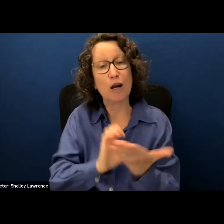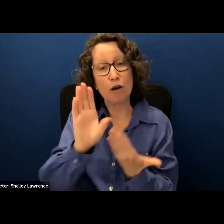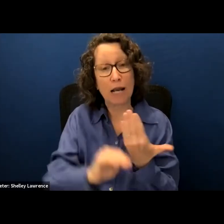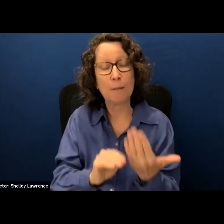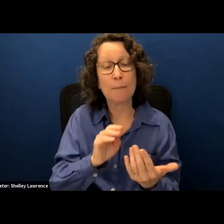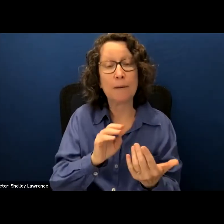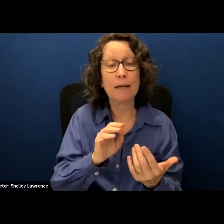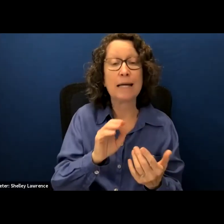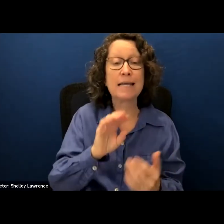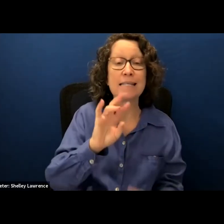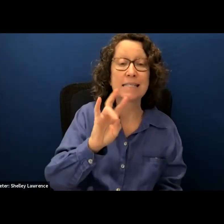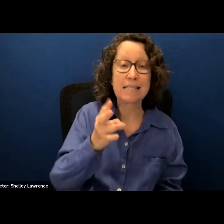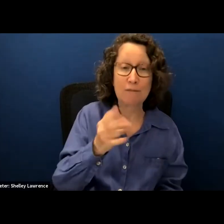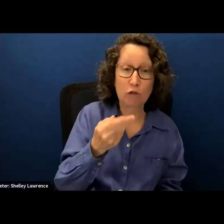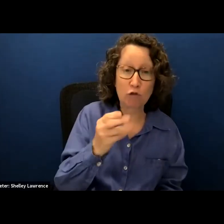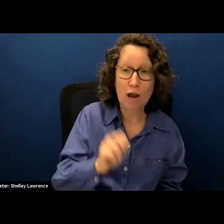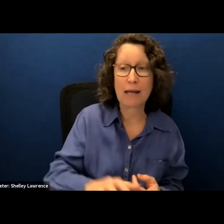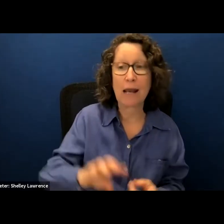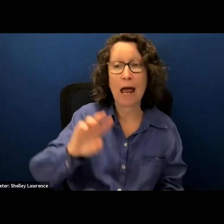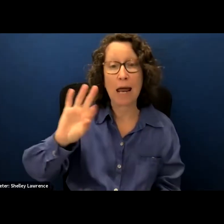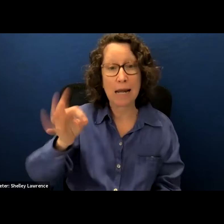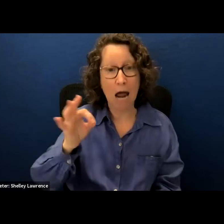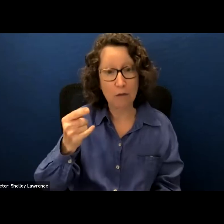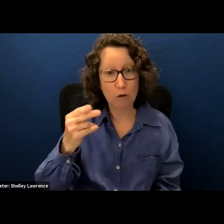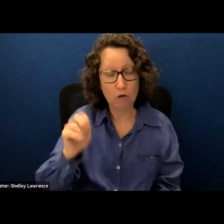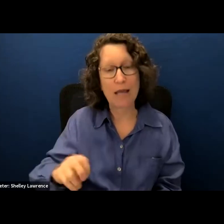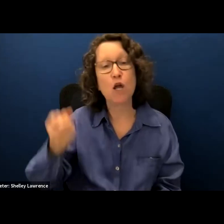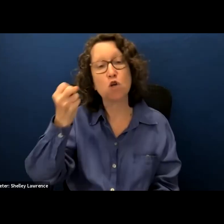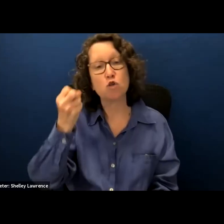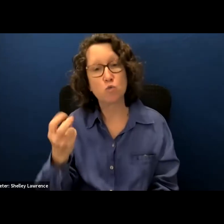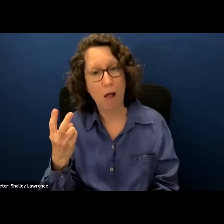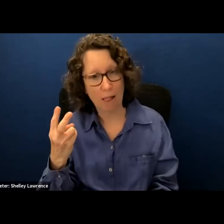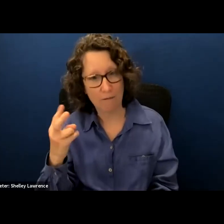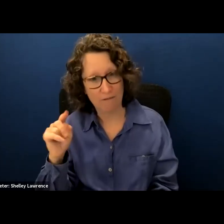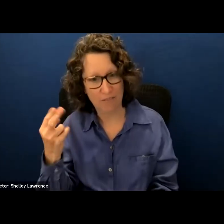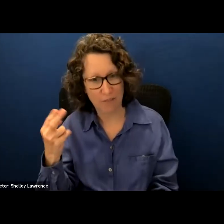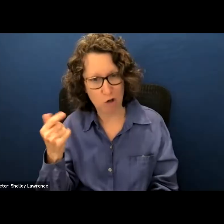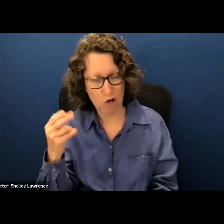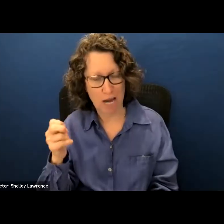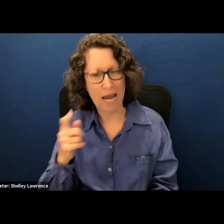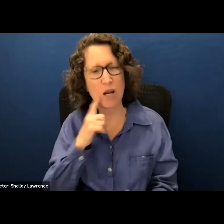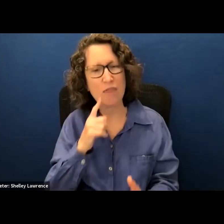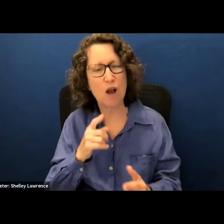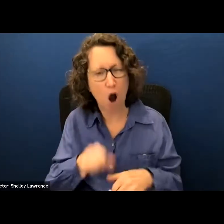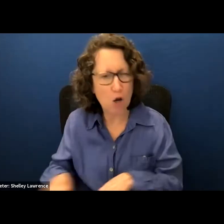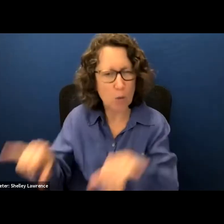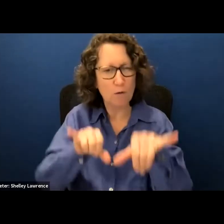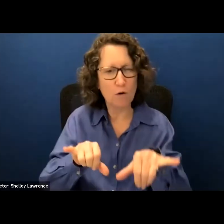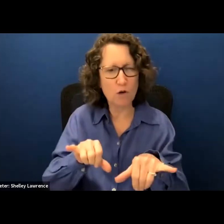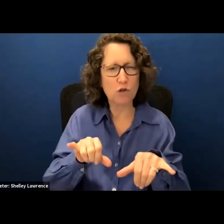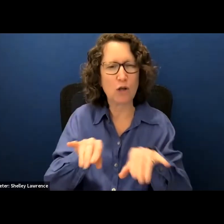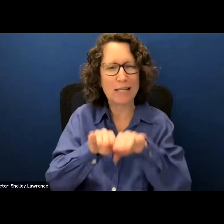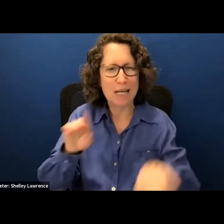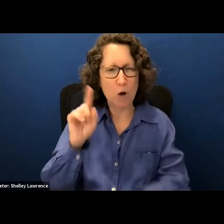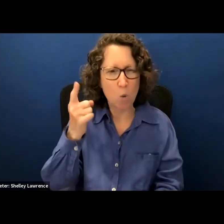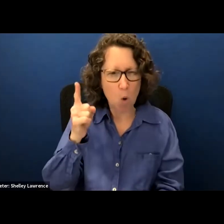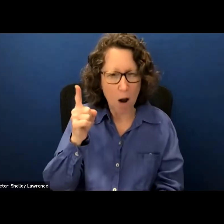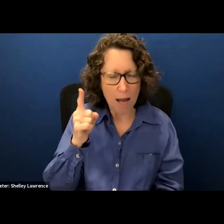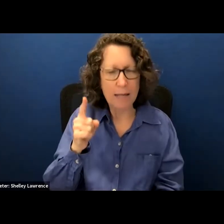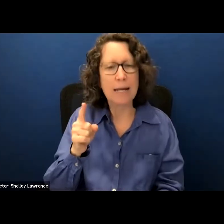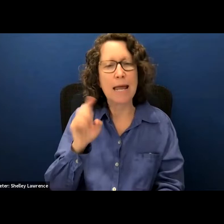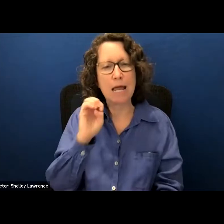7, 9, and 12. So these are universal tier 1 education and